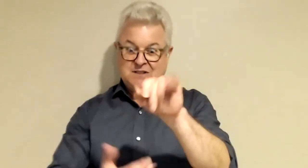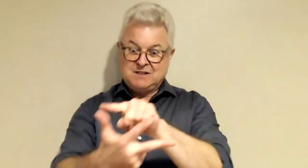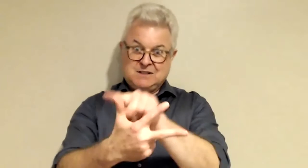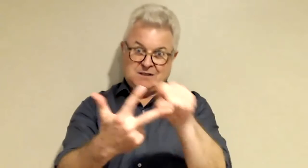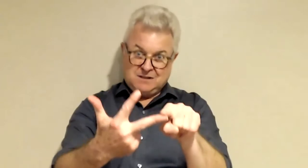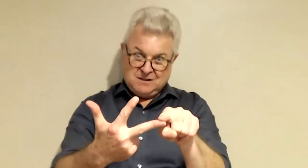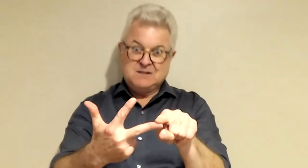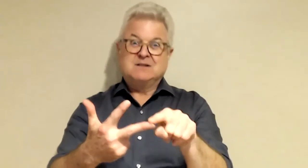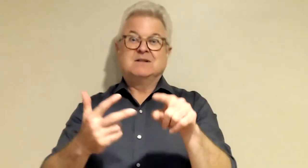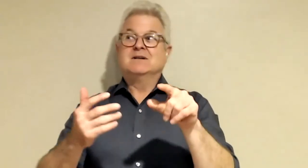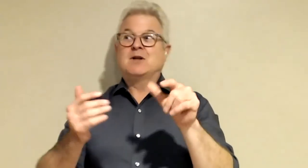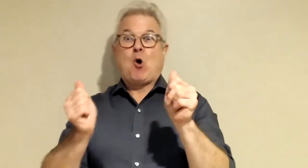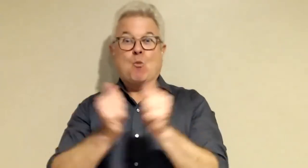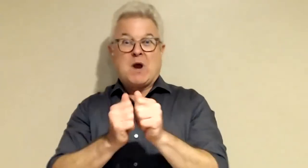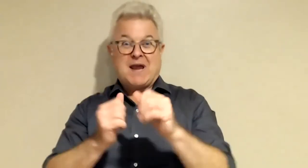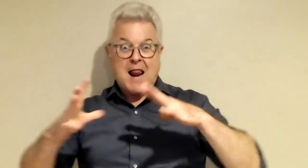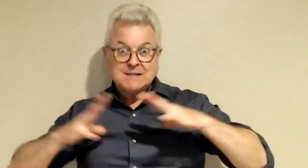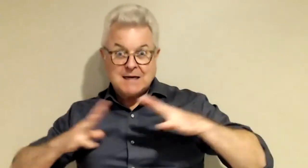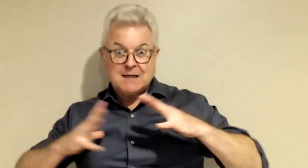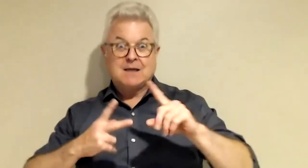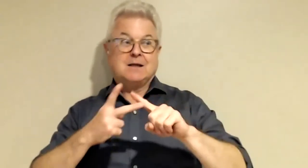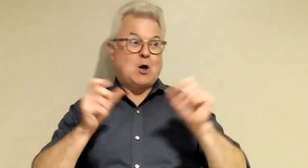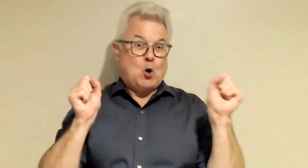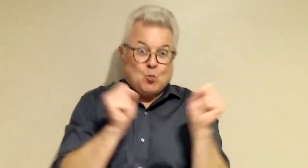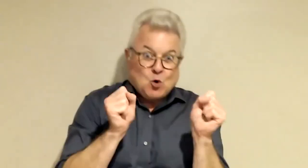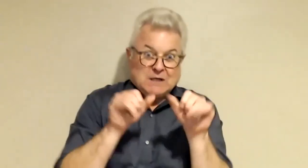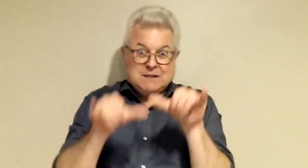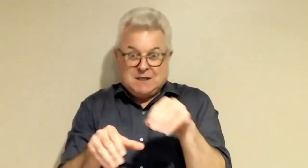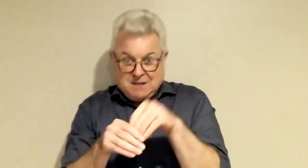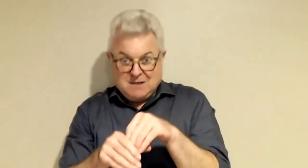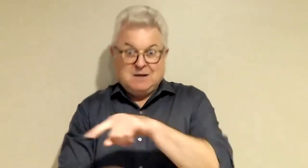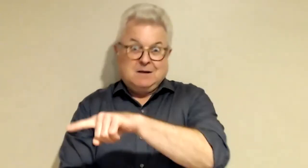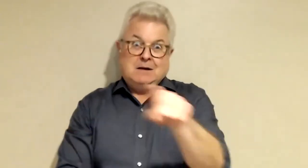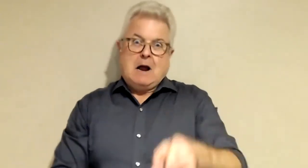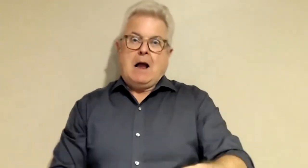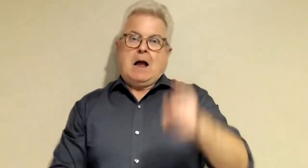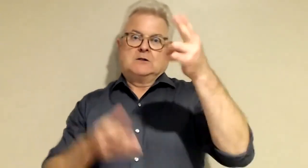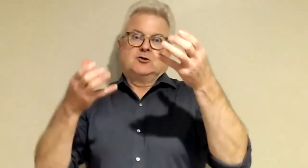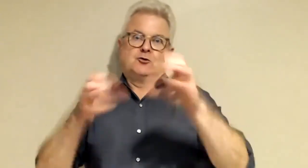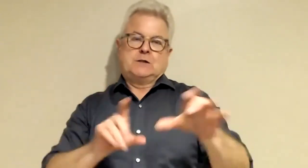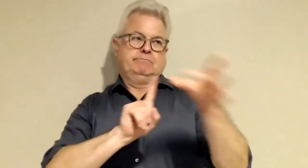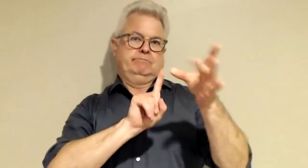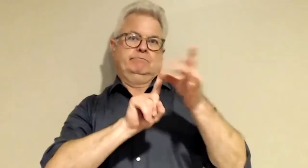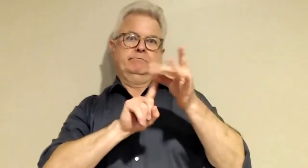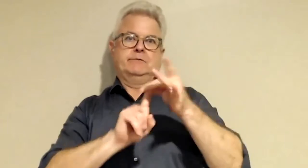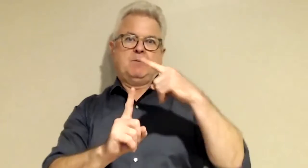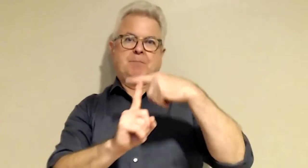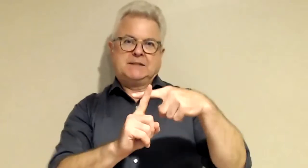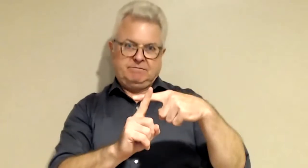those are considered high risk environments. Okay, so with the holiday season in conjunction with the winter season coming up, you have a